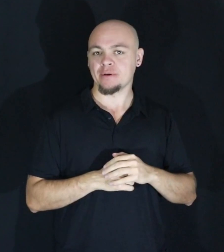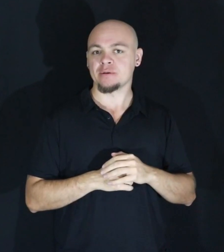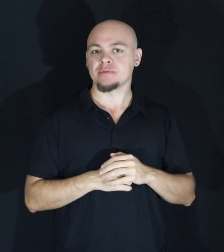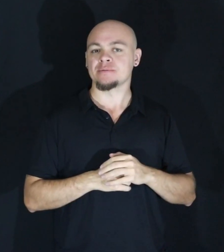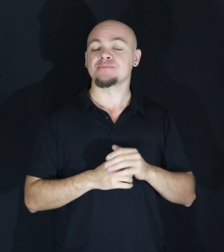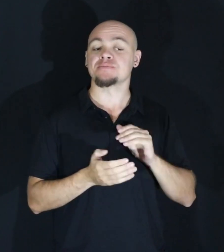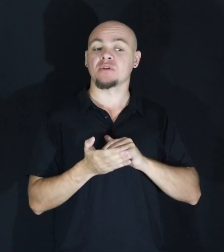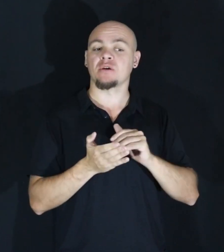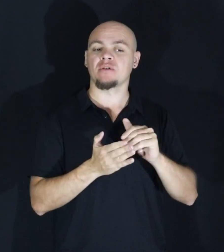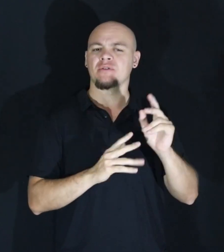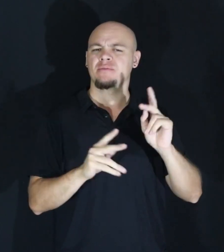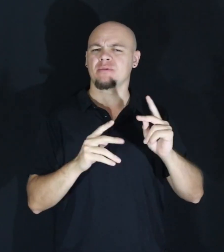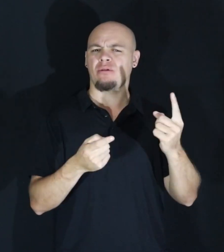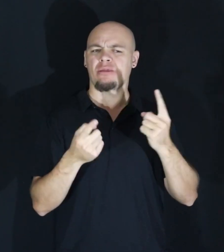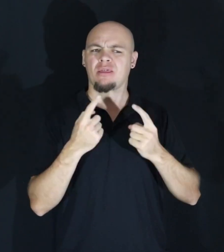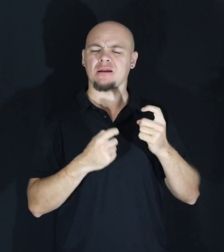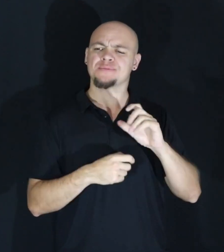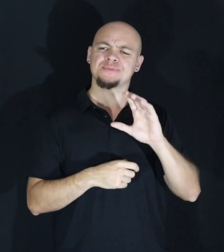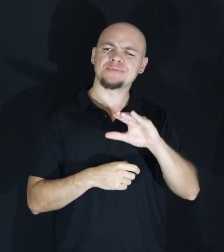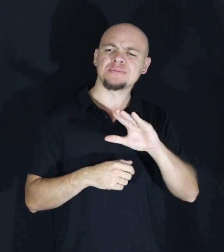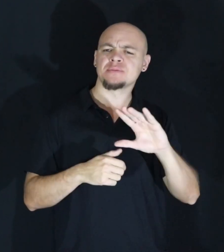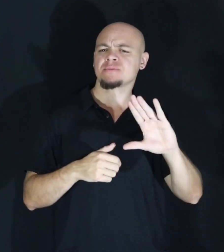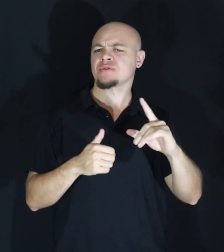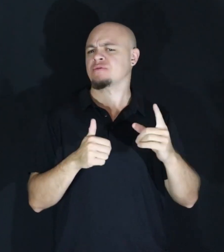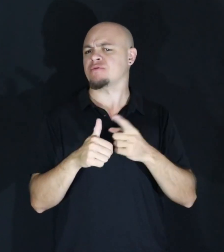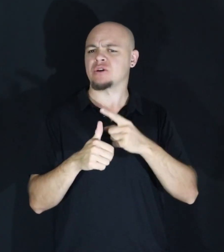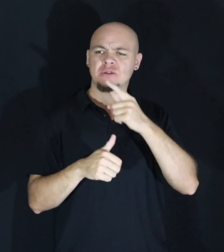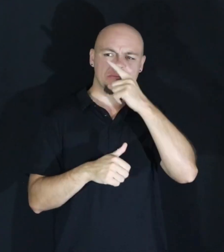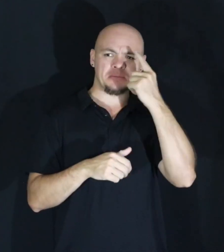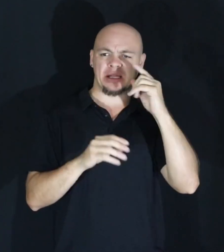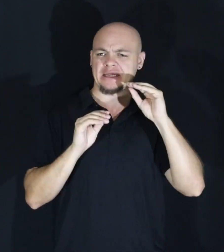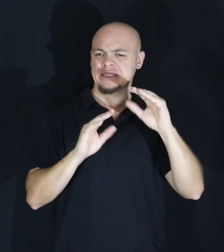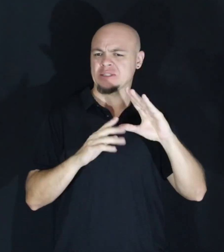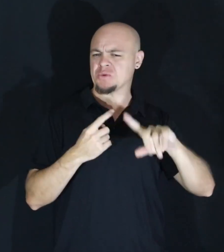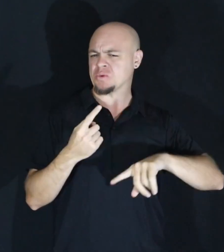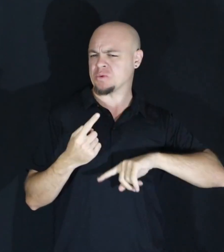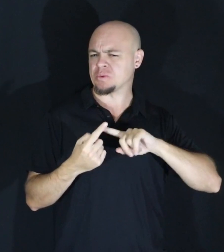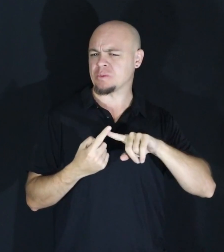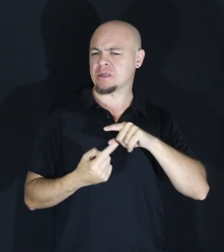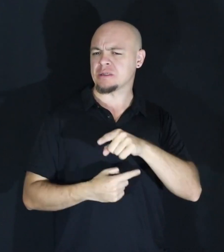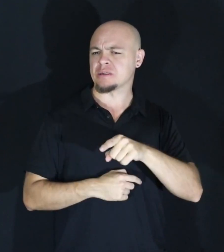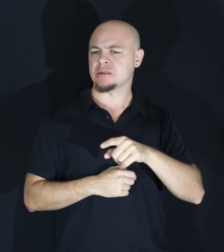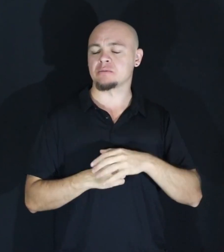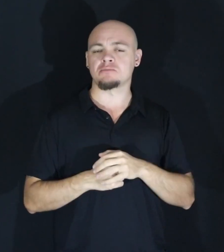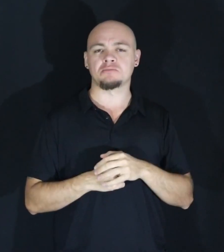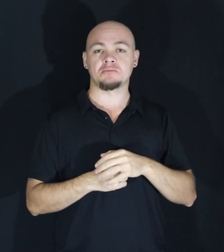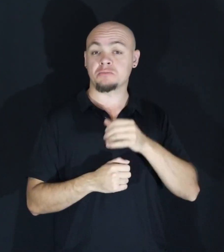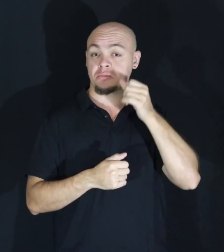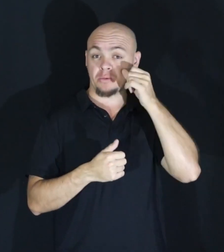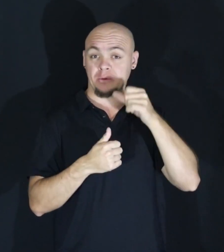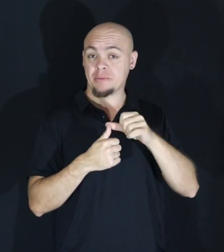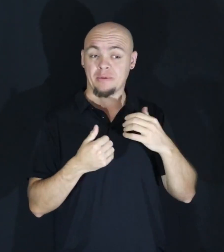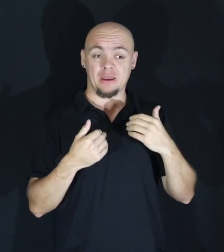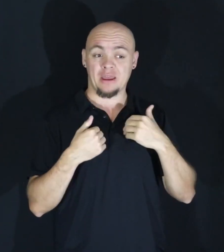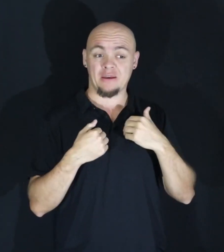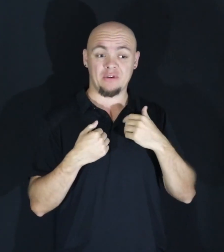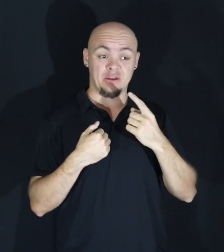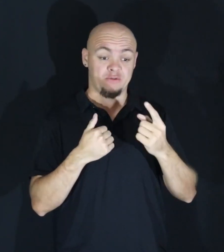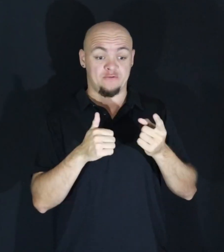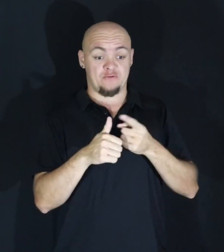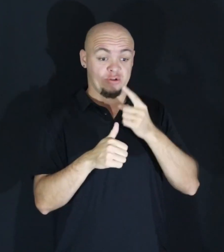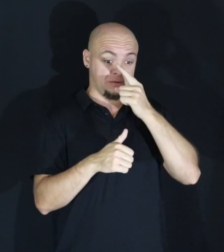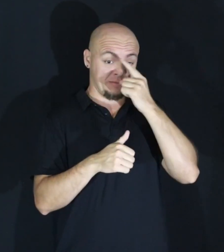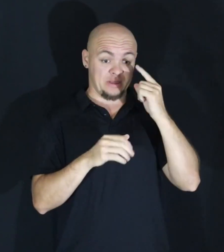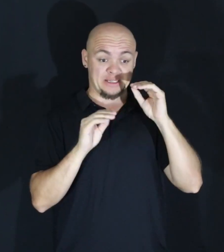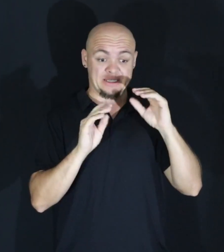I'm often asked, when did you have your first Black teacher growing up? I don't remember having my first Black teacher because